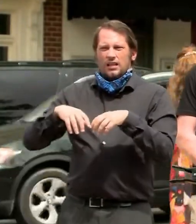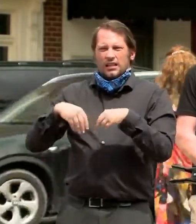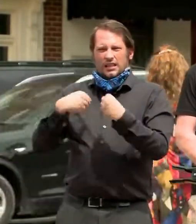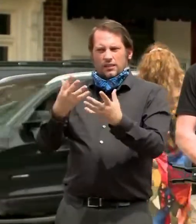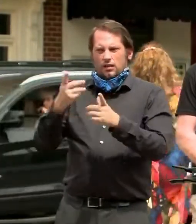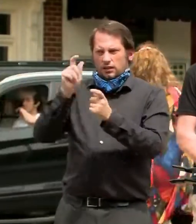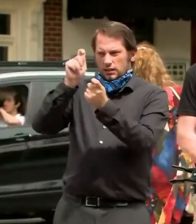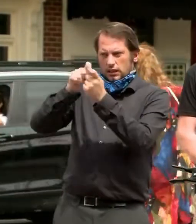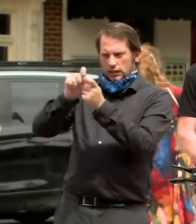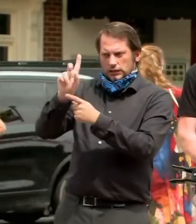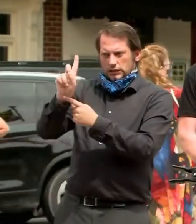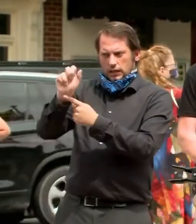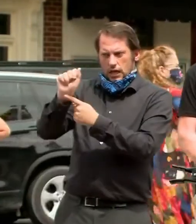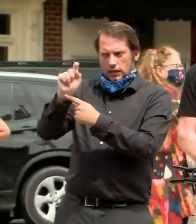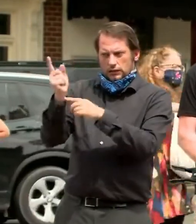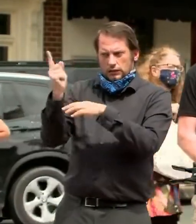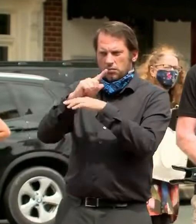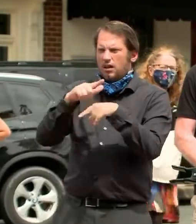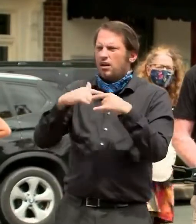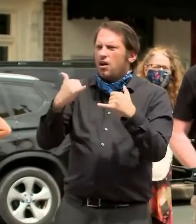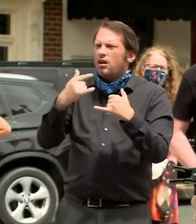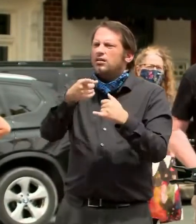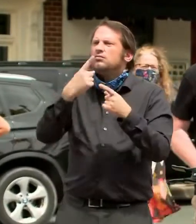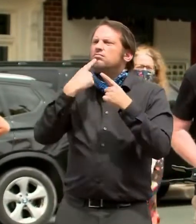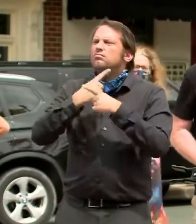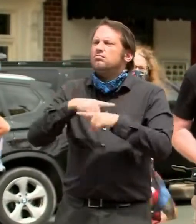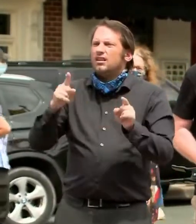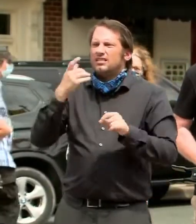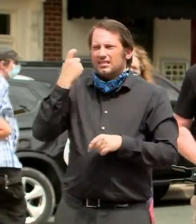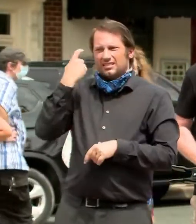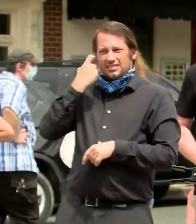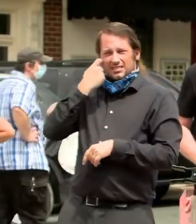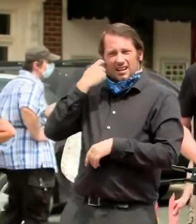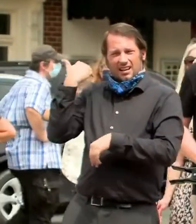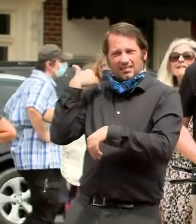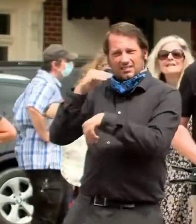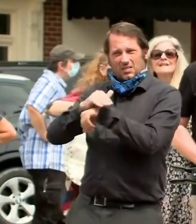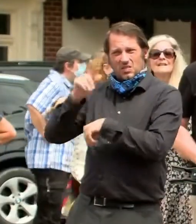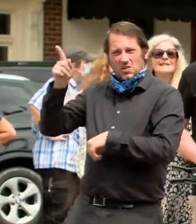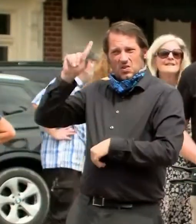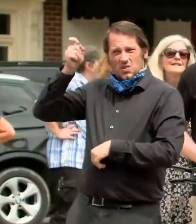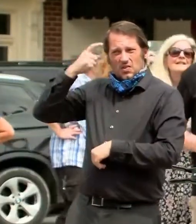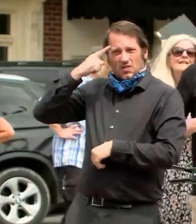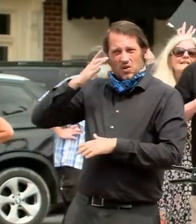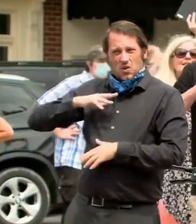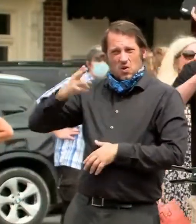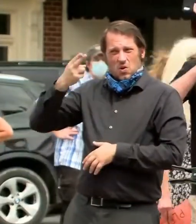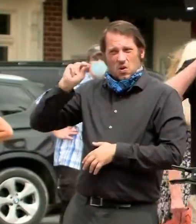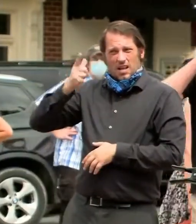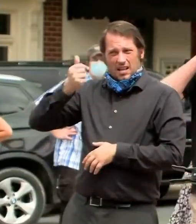news conference with Governor Hogan last night at 5 o'clock when he unveiled the CDC numbers and showed the